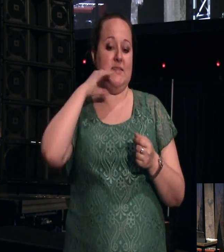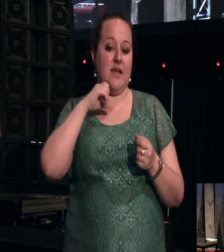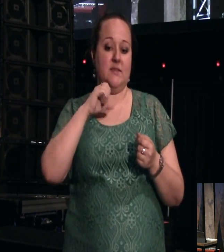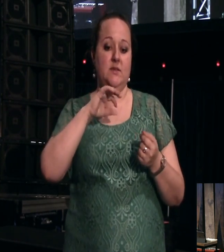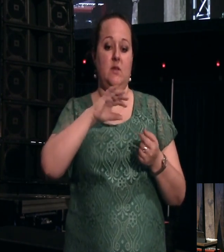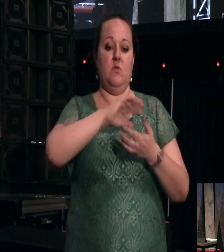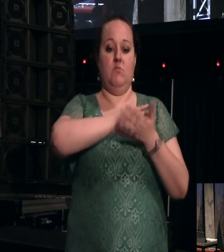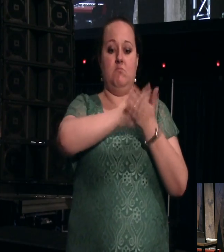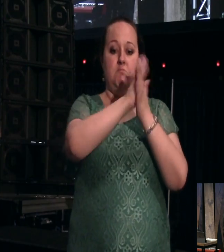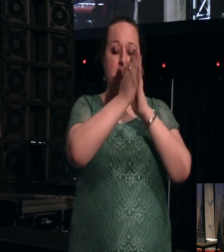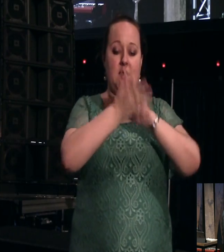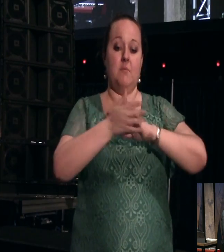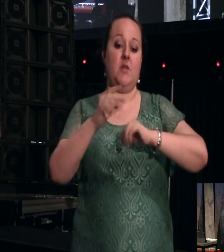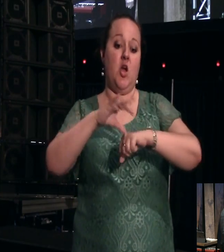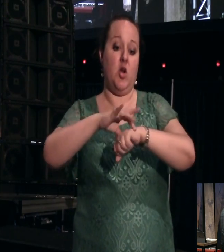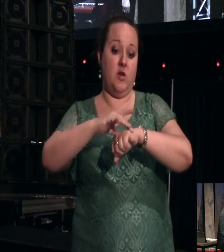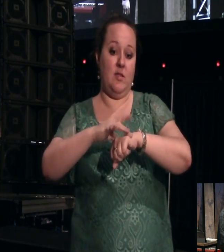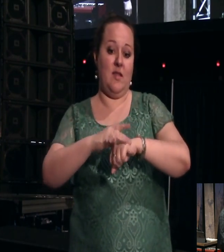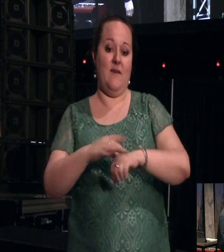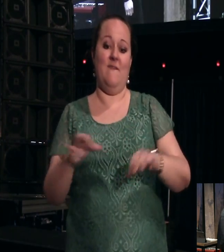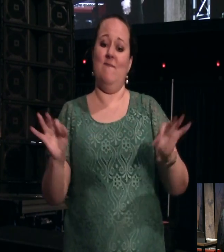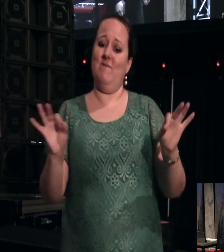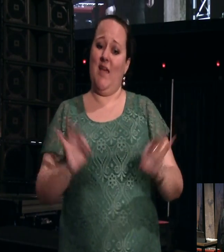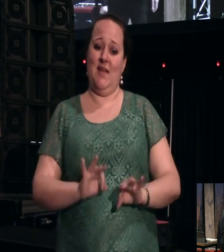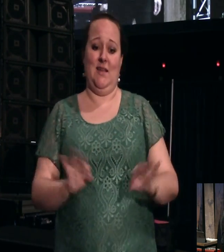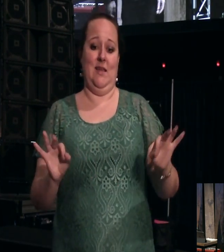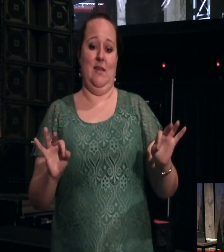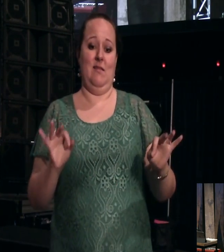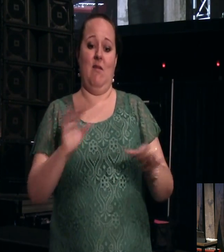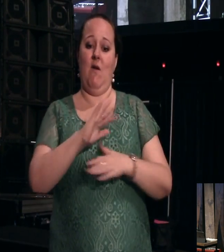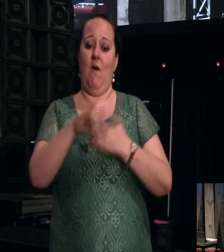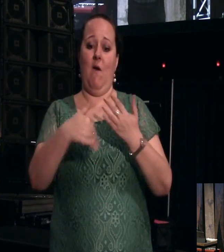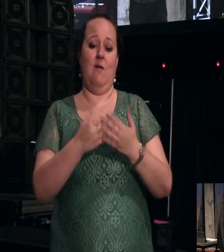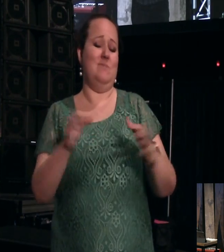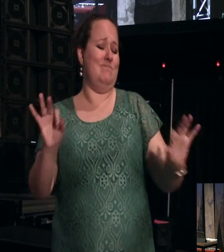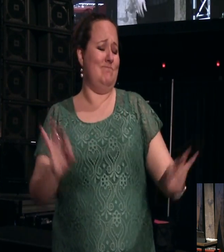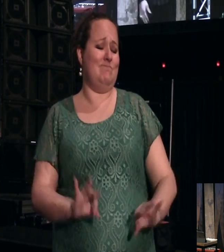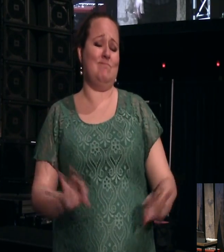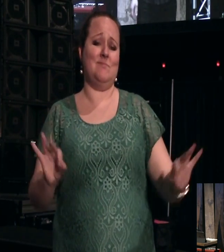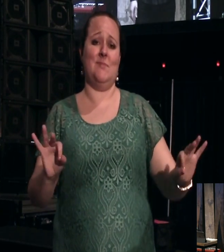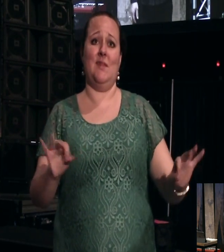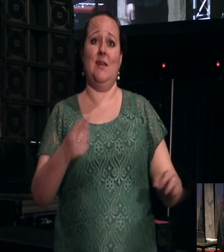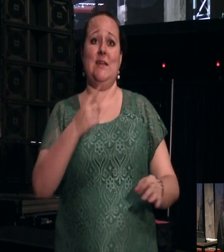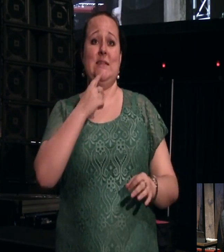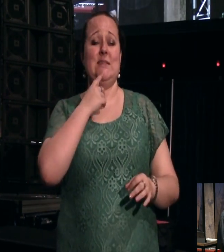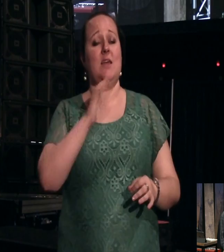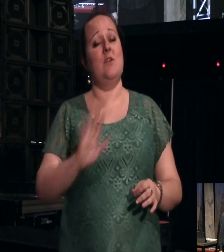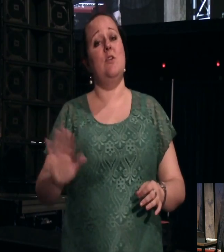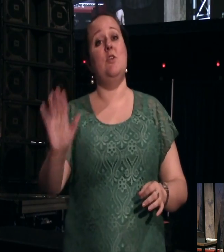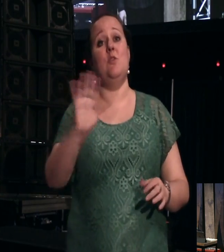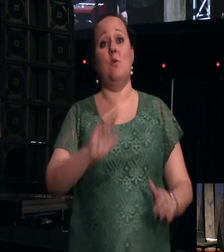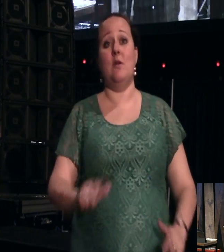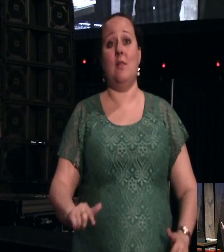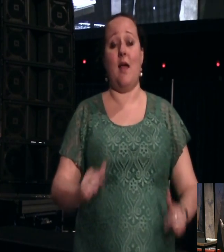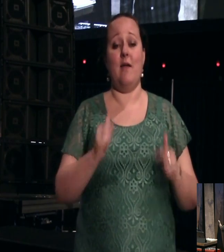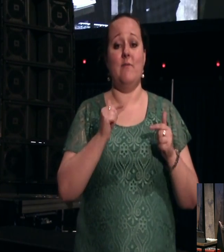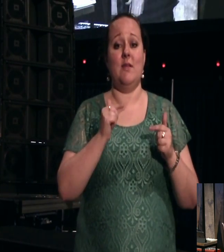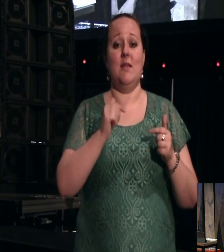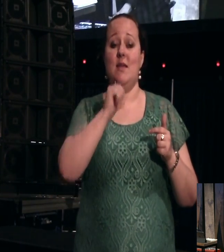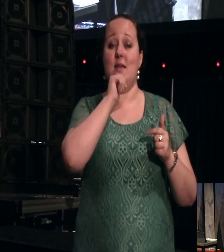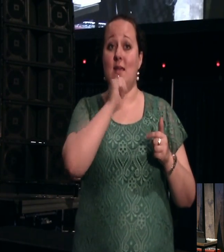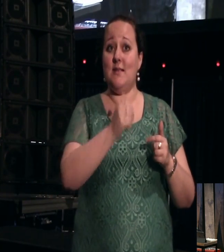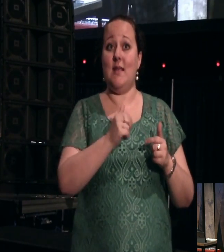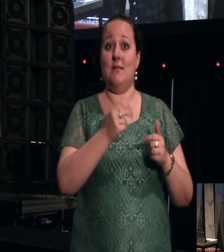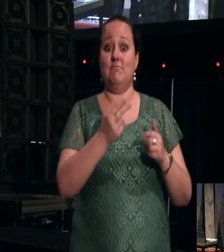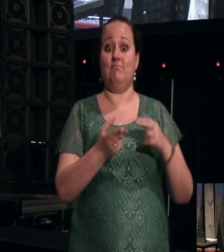dust returns to the earth as it was, and the spirit returns to God who gave it. Verse 8, vanity of vanities, says the preacher, all is vanity. He's